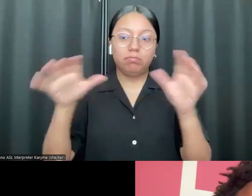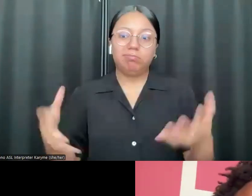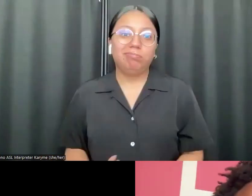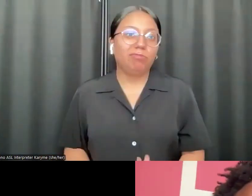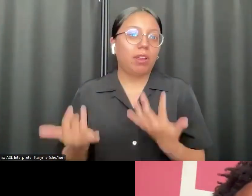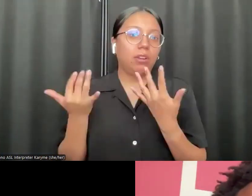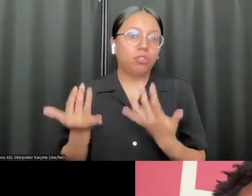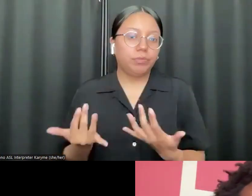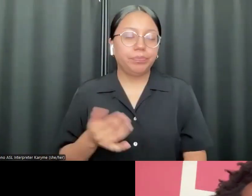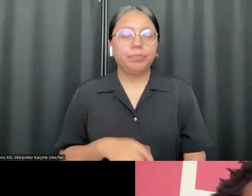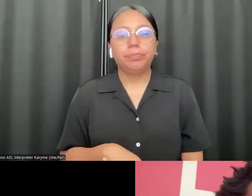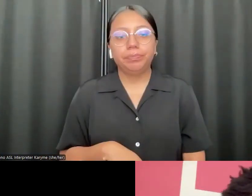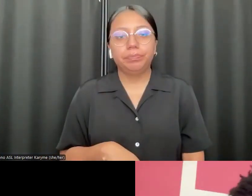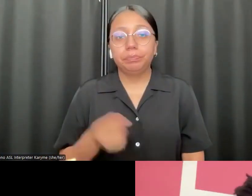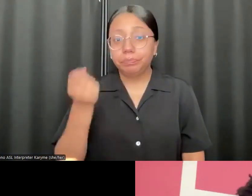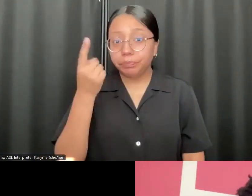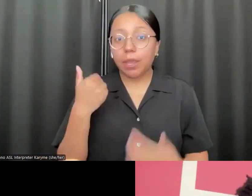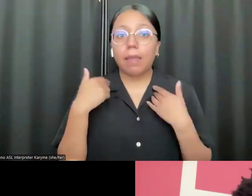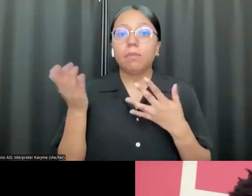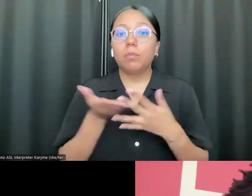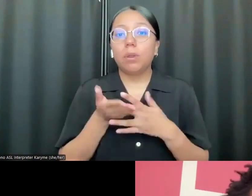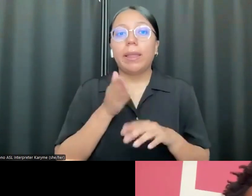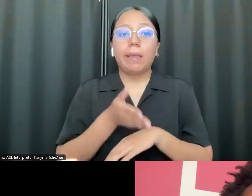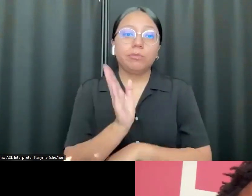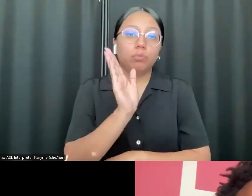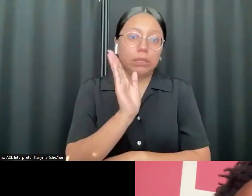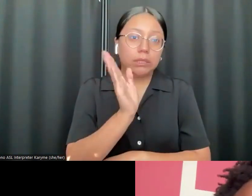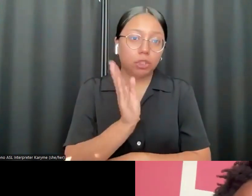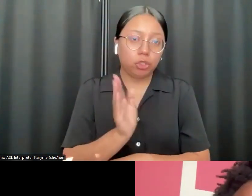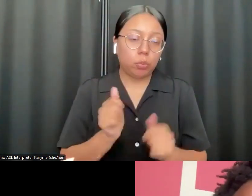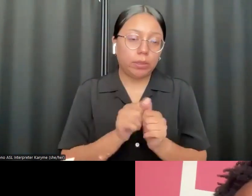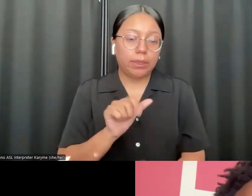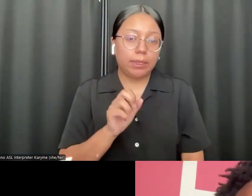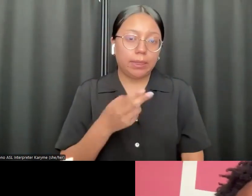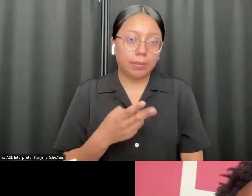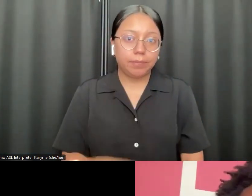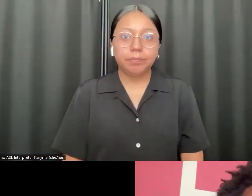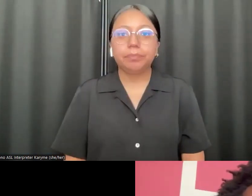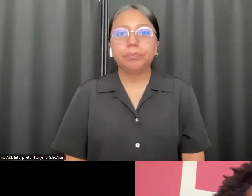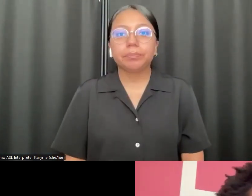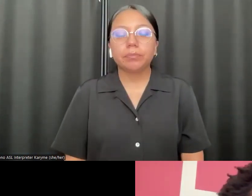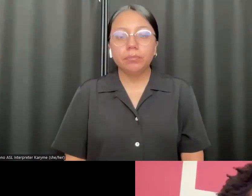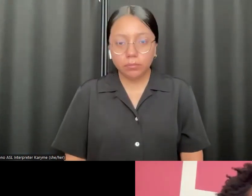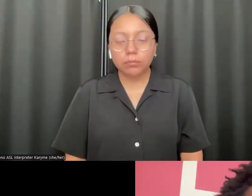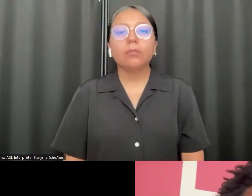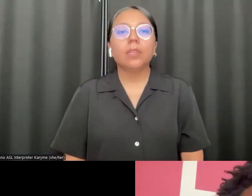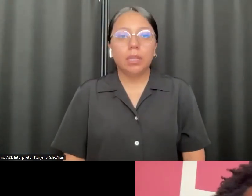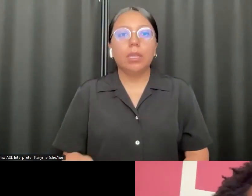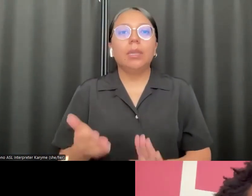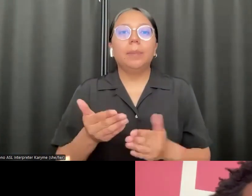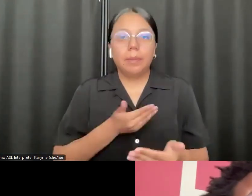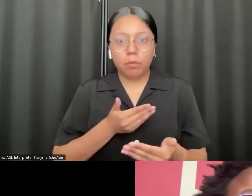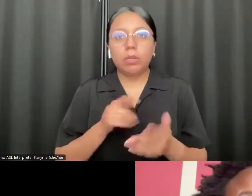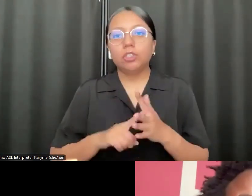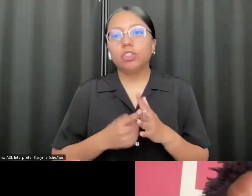We'll have a break after Leah speaks. And before I pass it back to Amy to do an introduction and bring